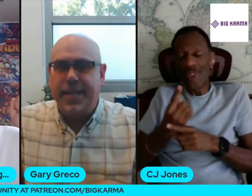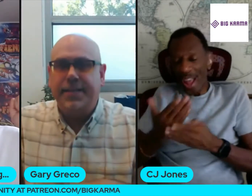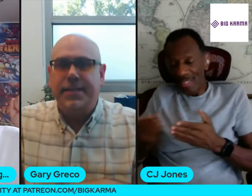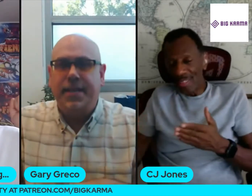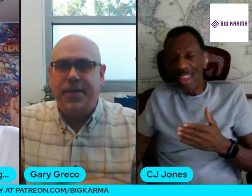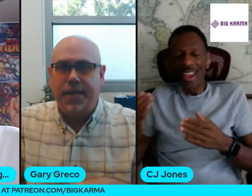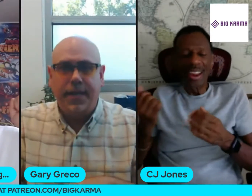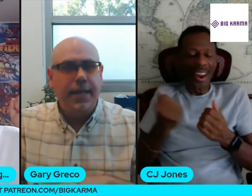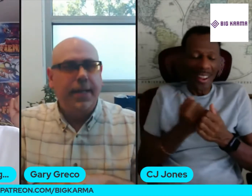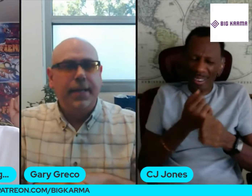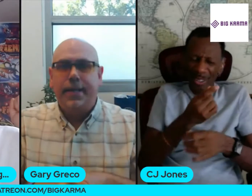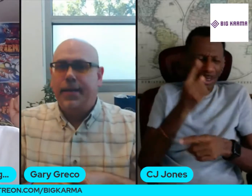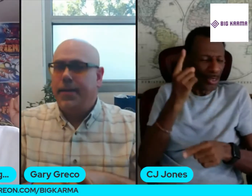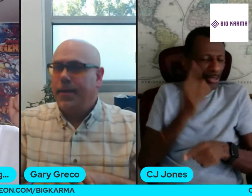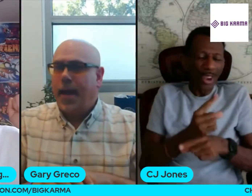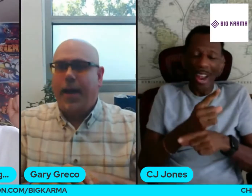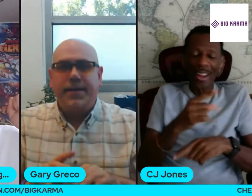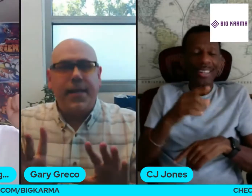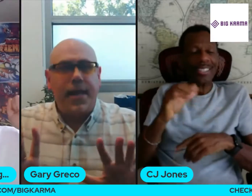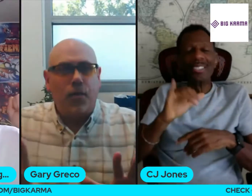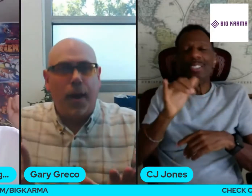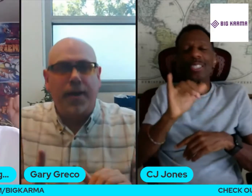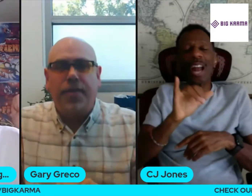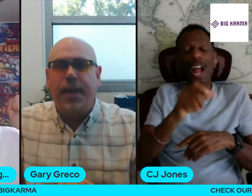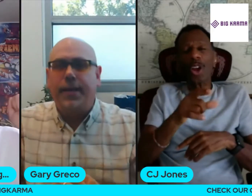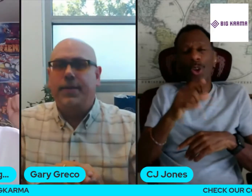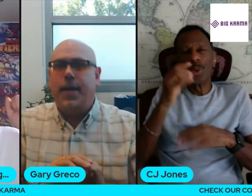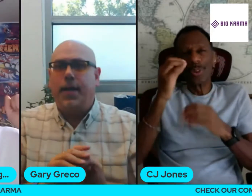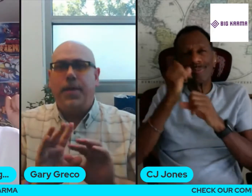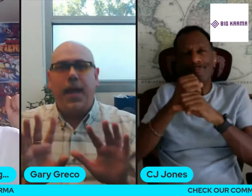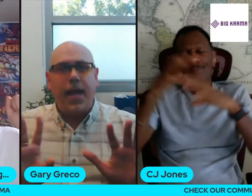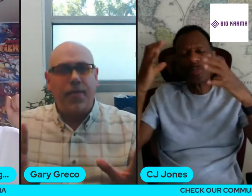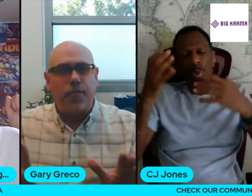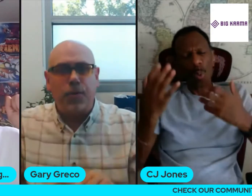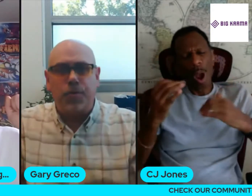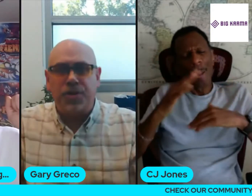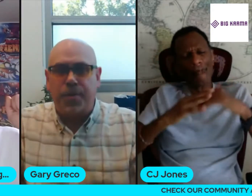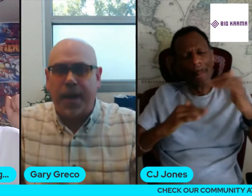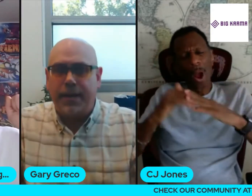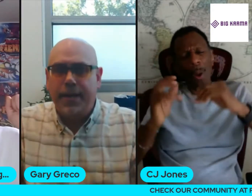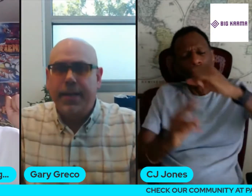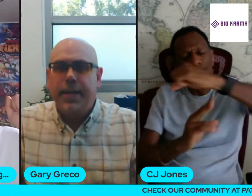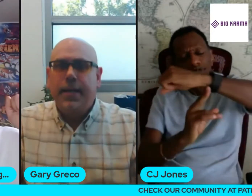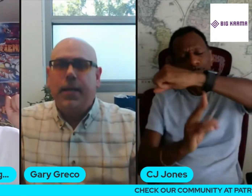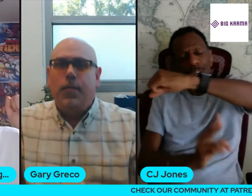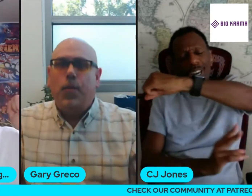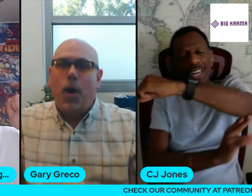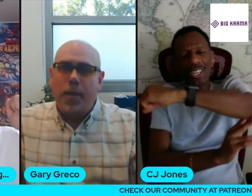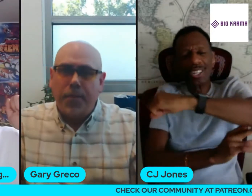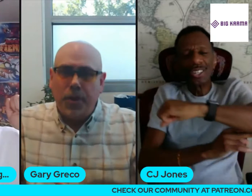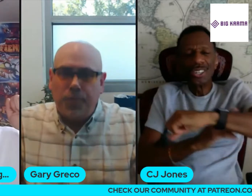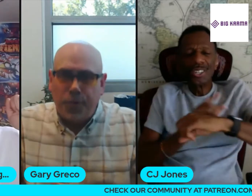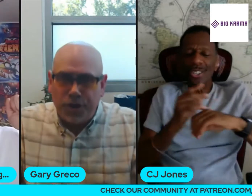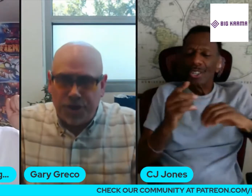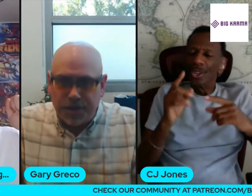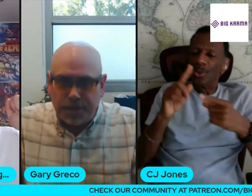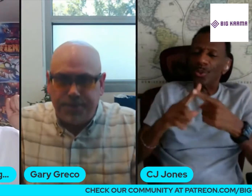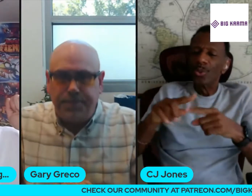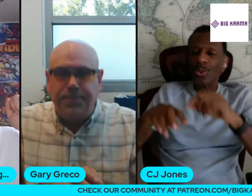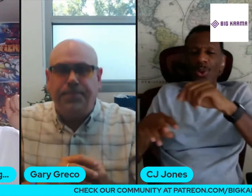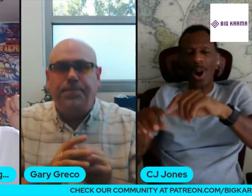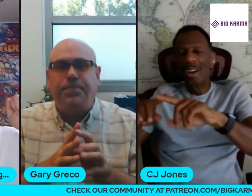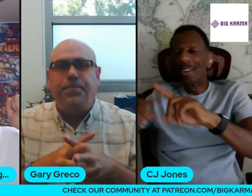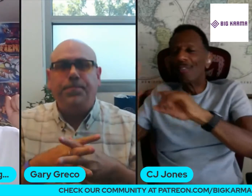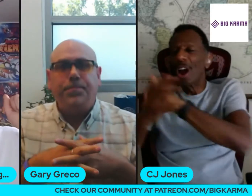Exactly. Sensitivity. How to say the right things, how to behave with respect. We want to build bridges.